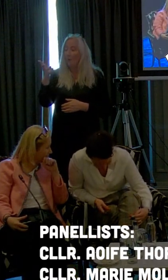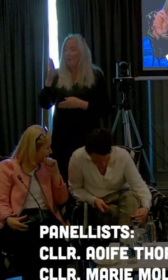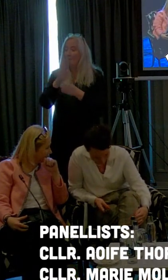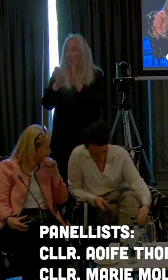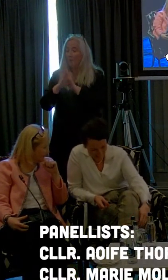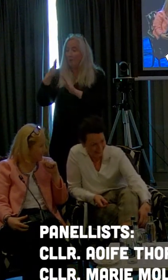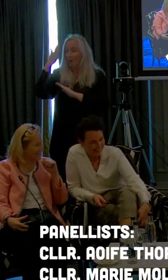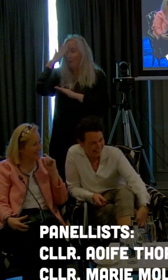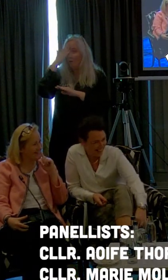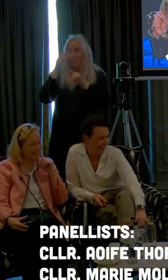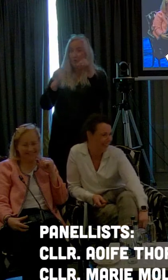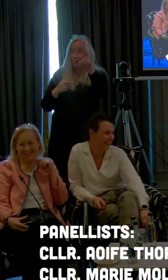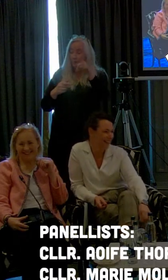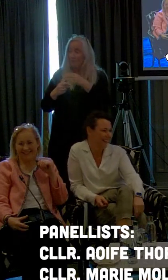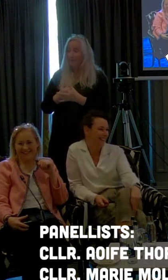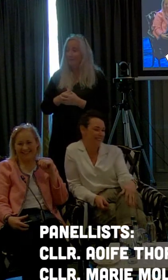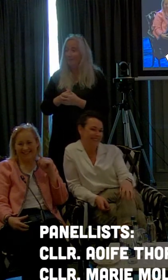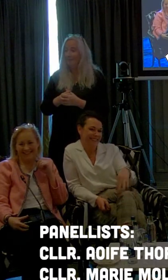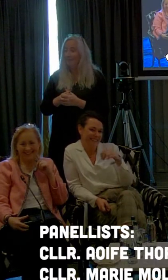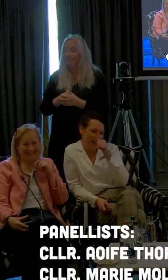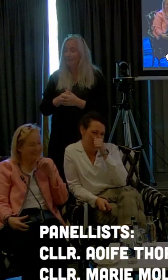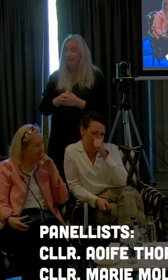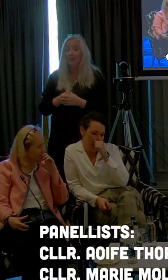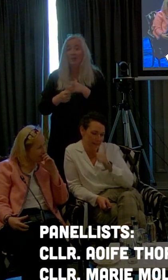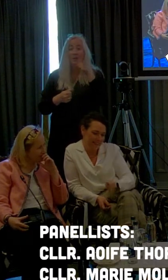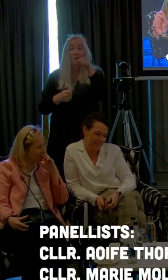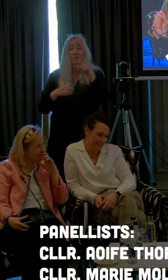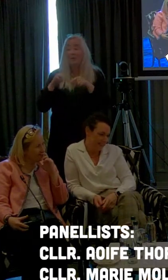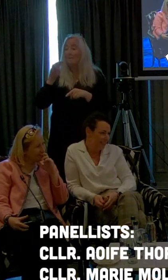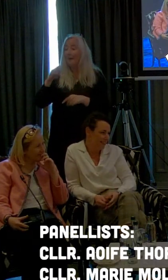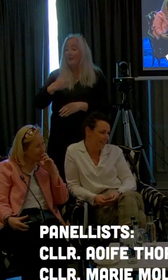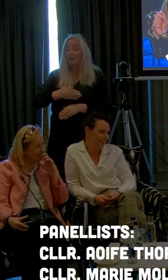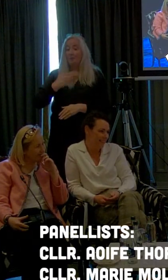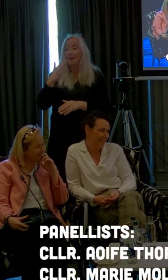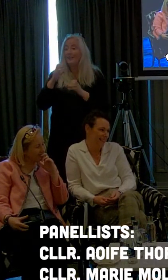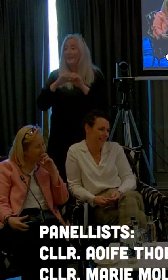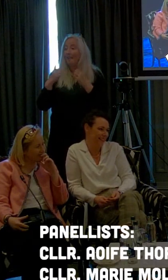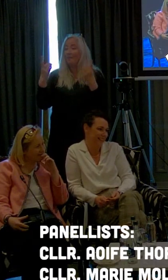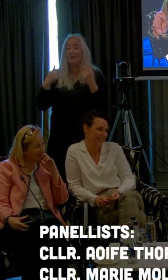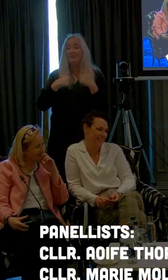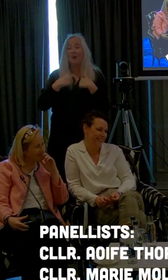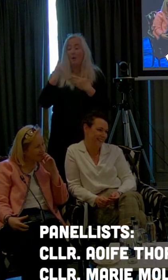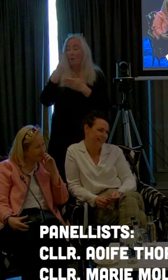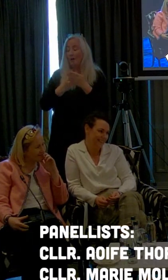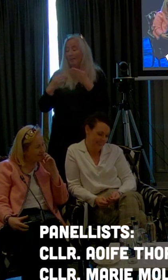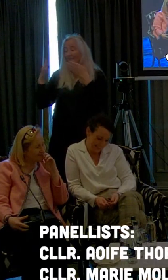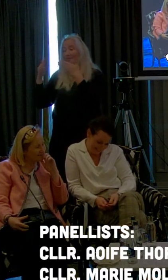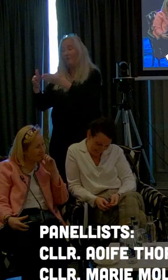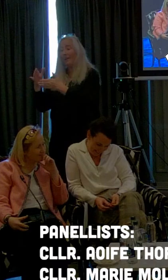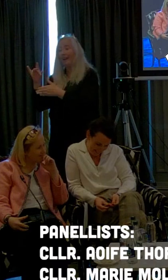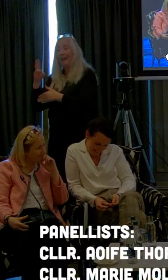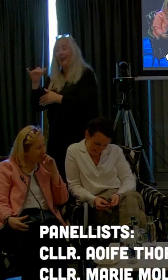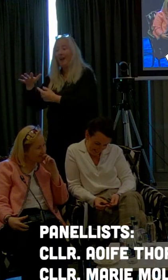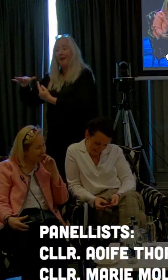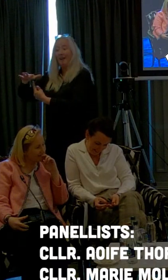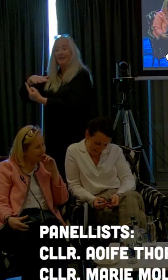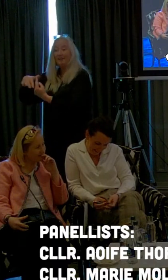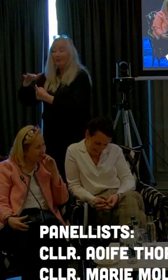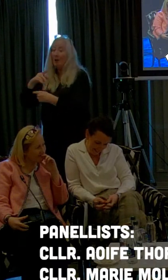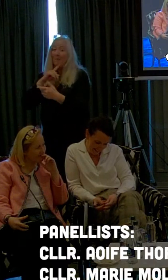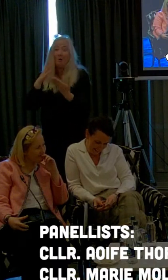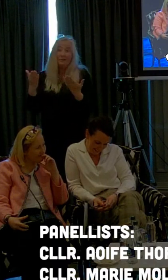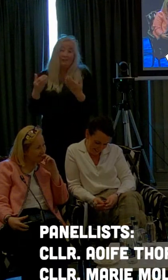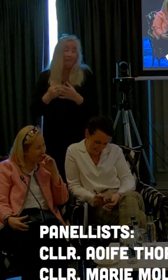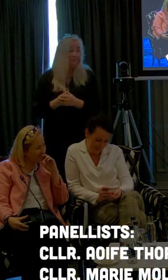know, you might surprise everybody and you might say, I'm known in Killarney is a lot better than Tralee. But we will